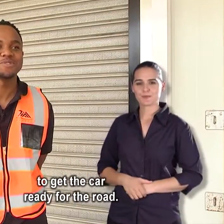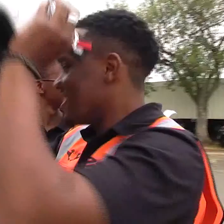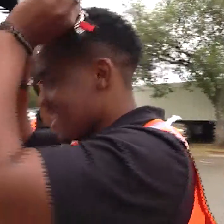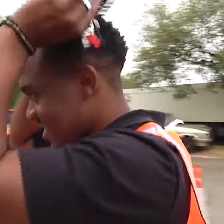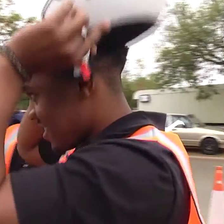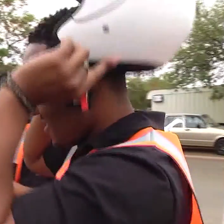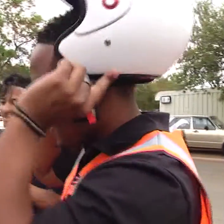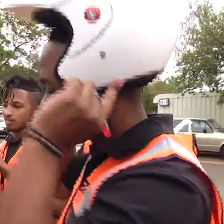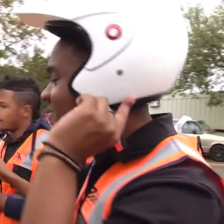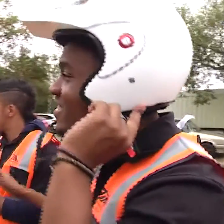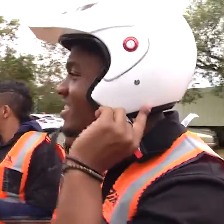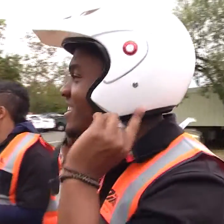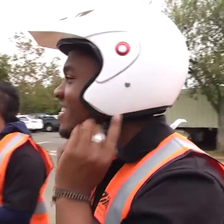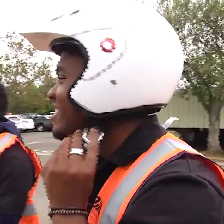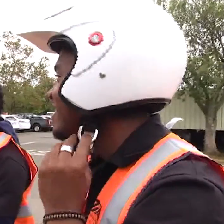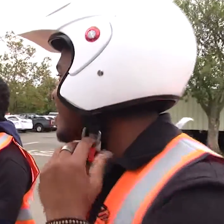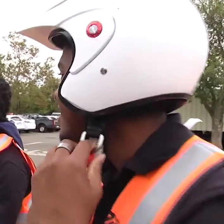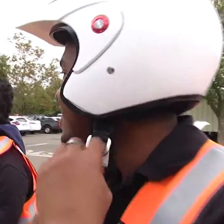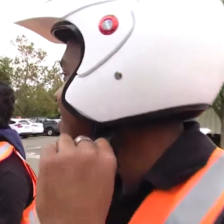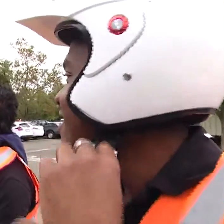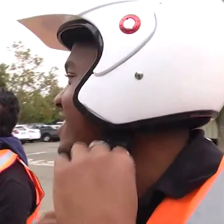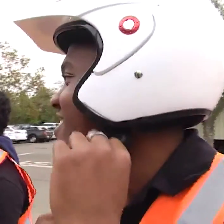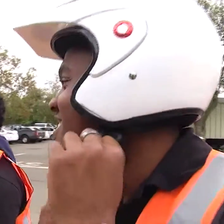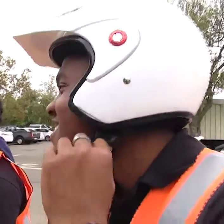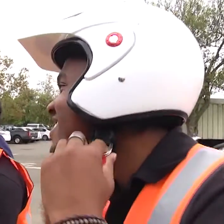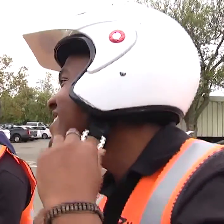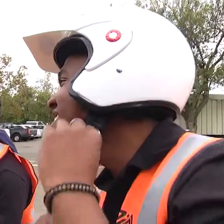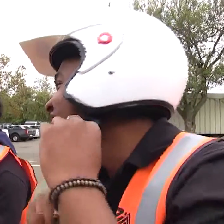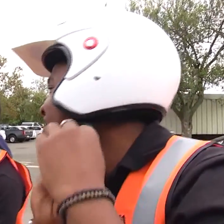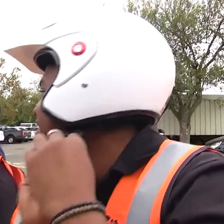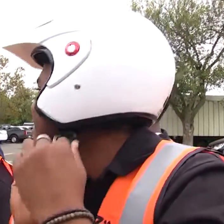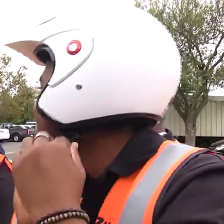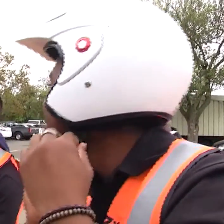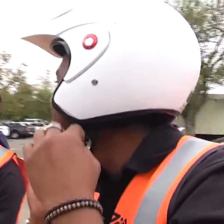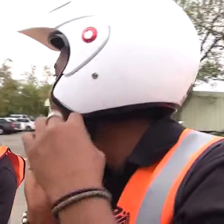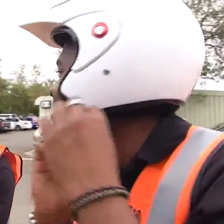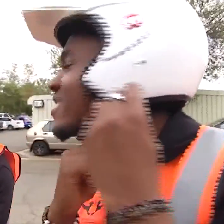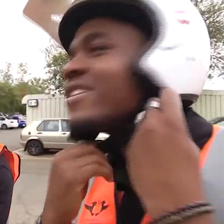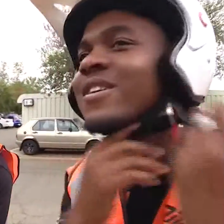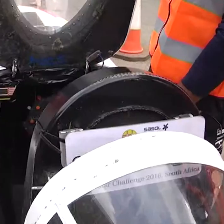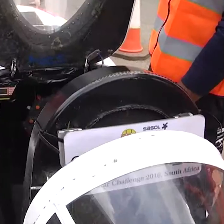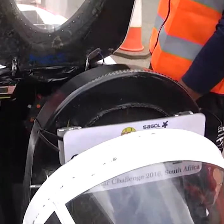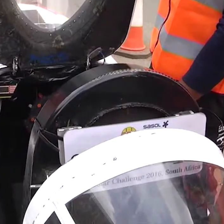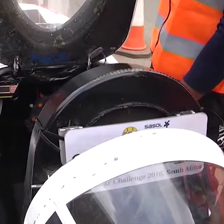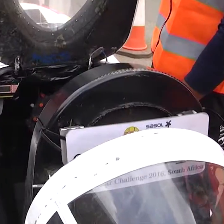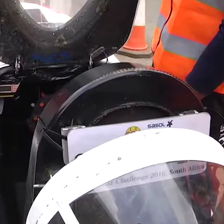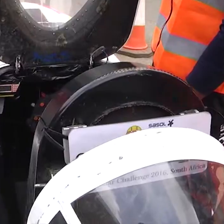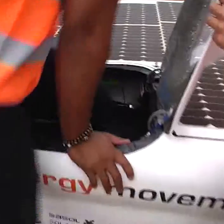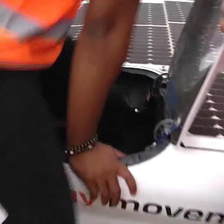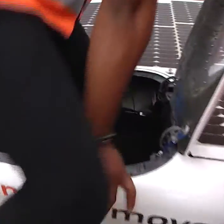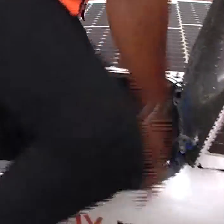ready for the road. Yeah, I'll drive. When am I ever going to get a shot? I got half an hour in the car only. I was wet. Okay.